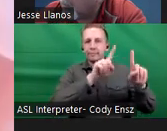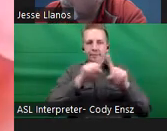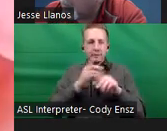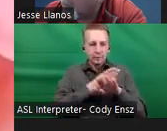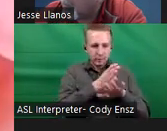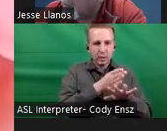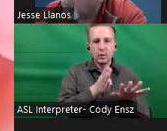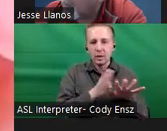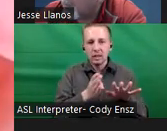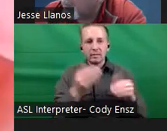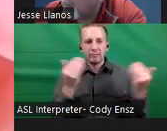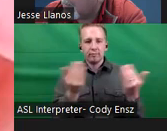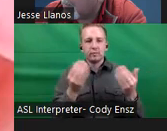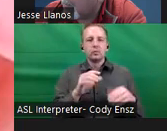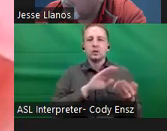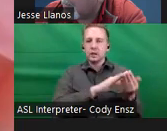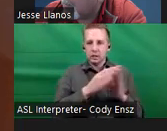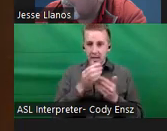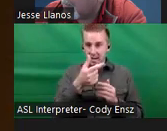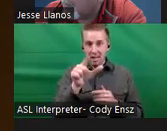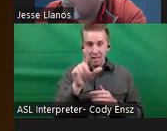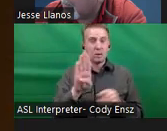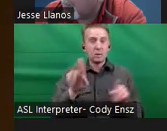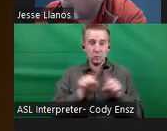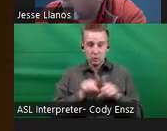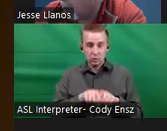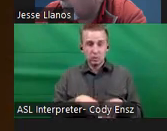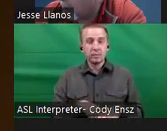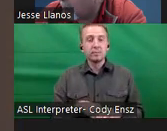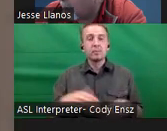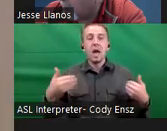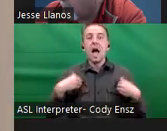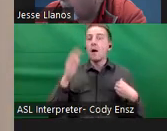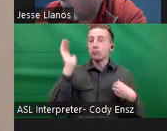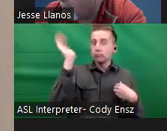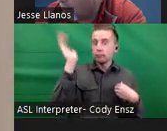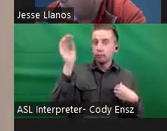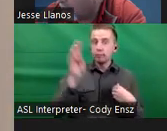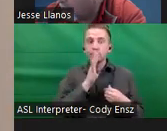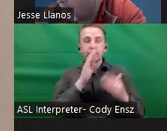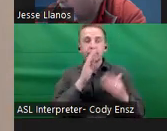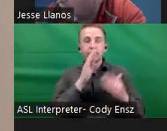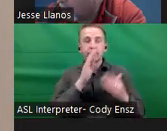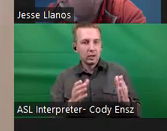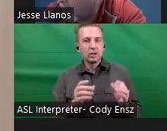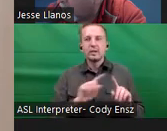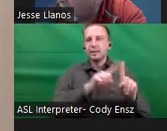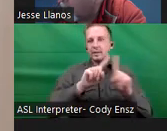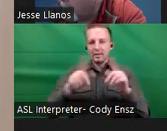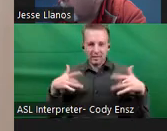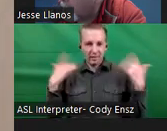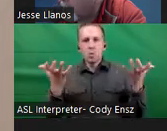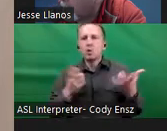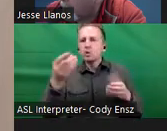related to your interests. These clubs often host speakers and organize interesting events. We want you to be involved soon here at FCC. So get to know